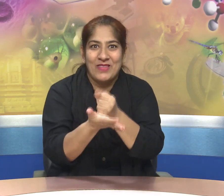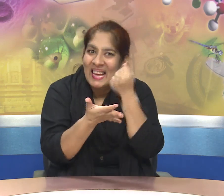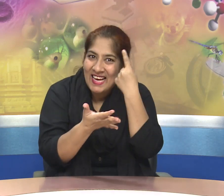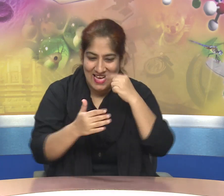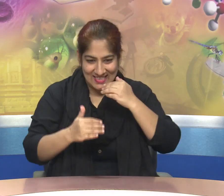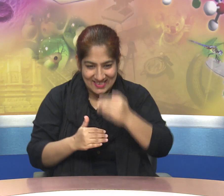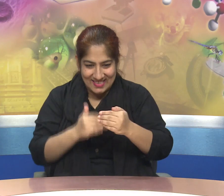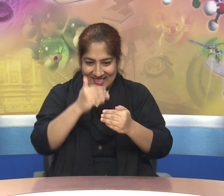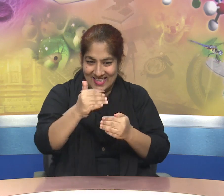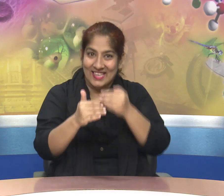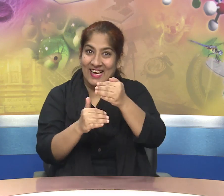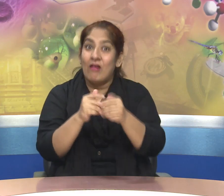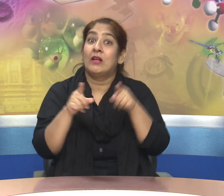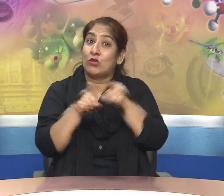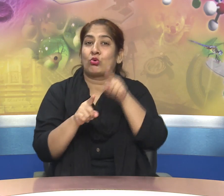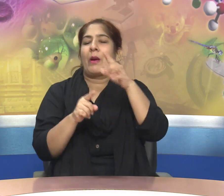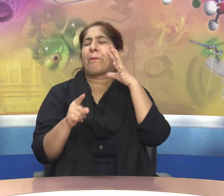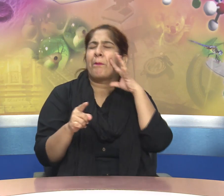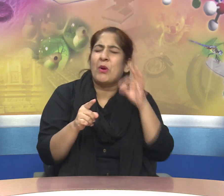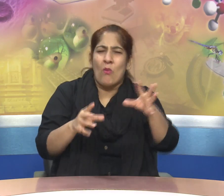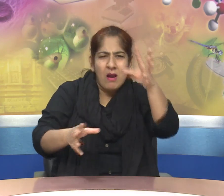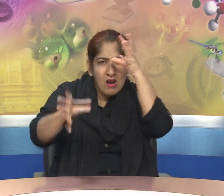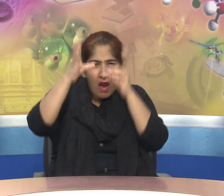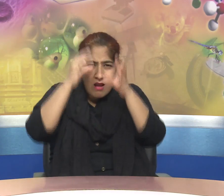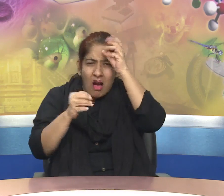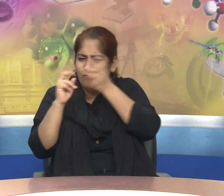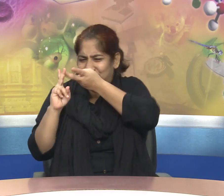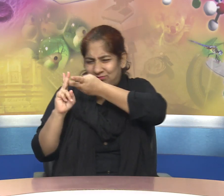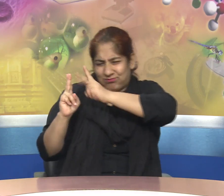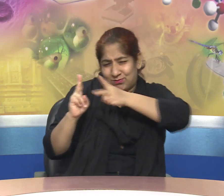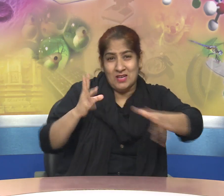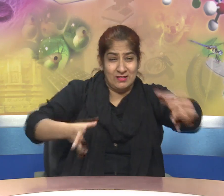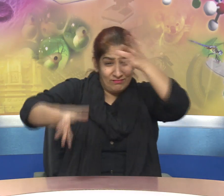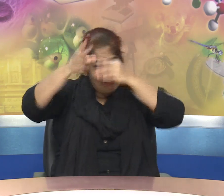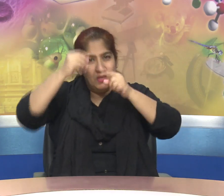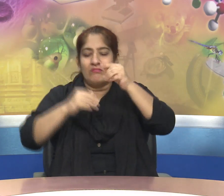involved in moving ahead. So that is similarly,